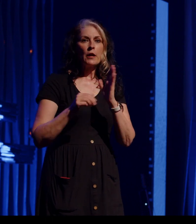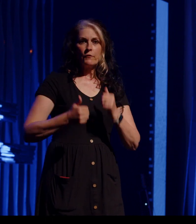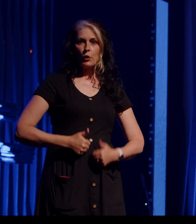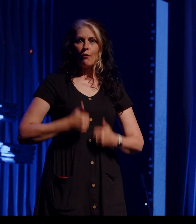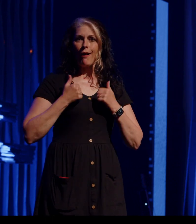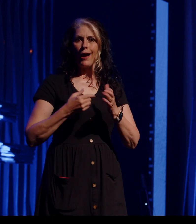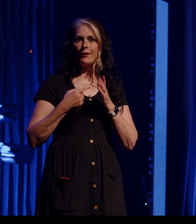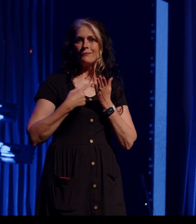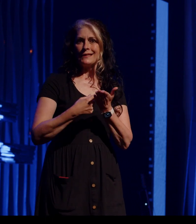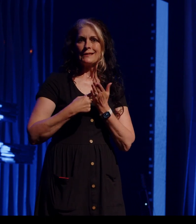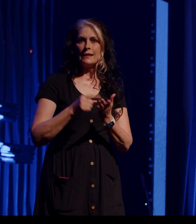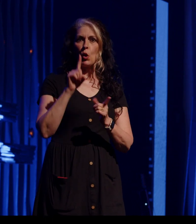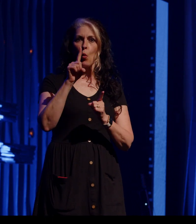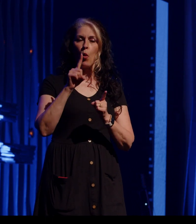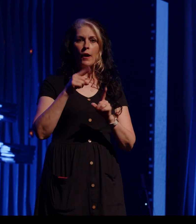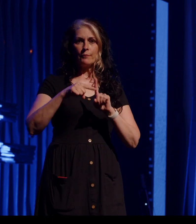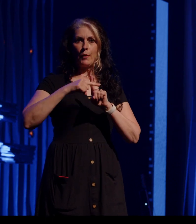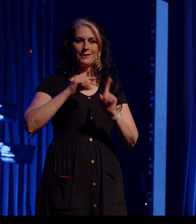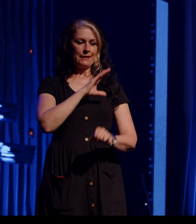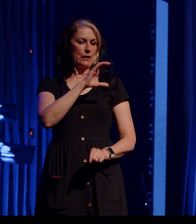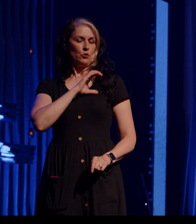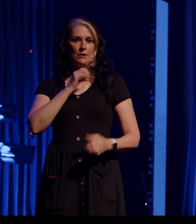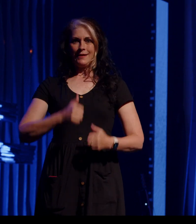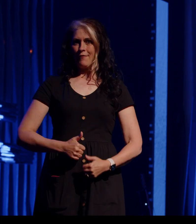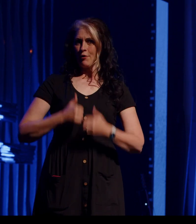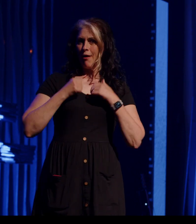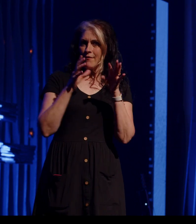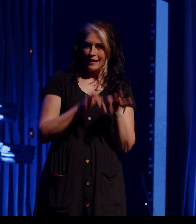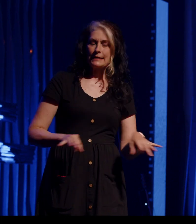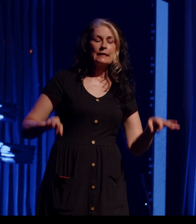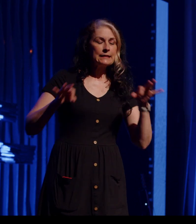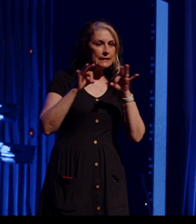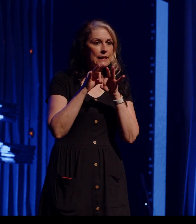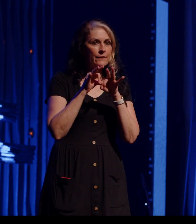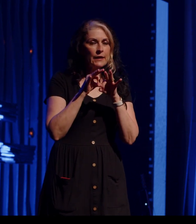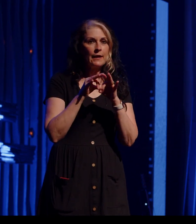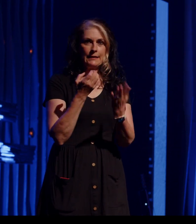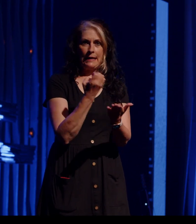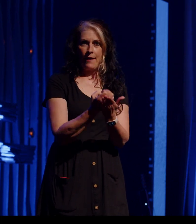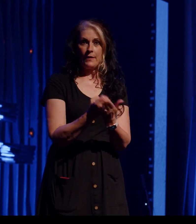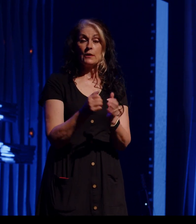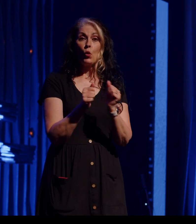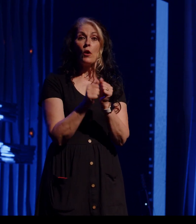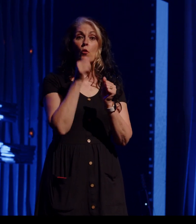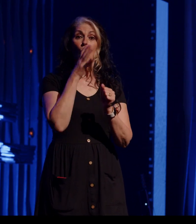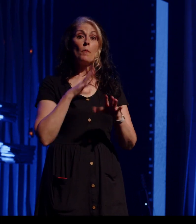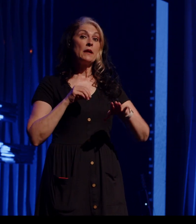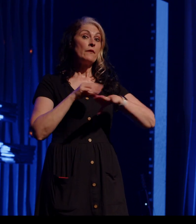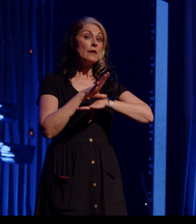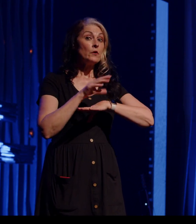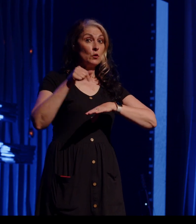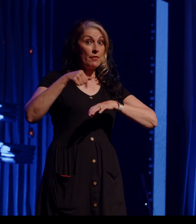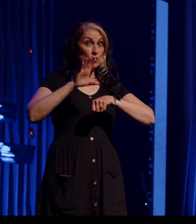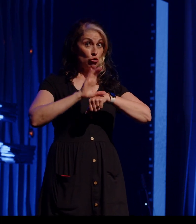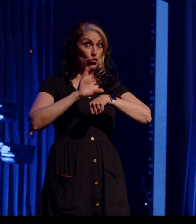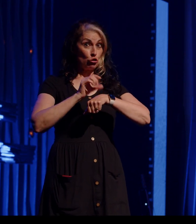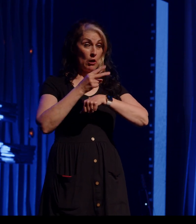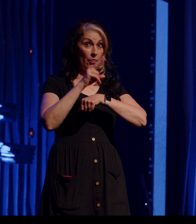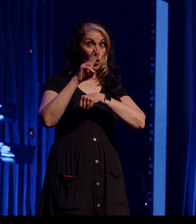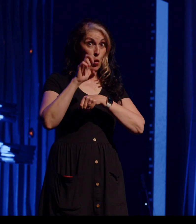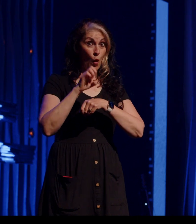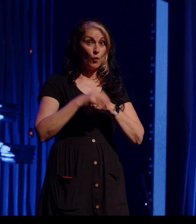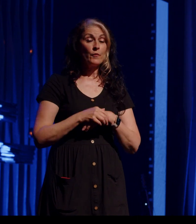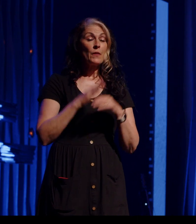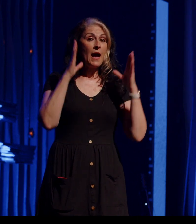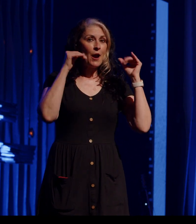talk about maybe one attribute of their life that I think is significant and is so evident in women of influence here at the Grove. And so I